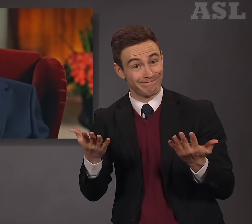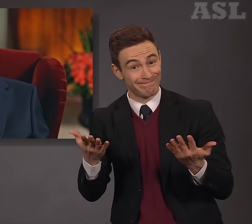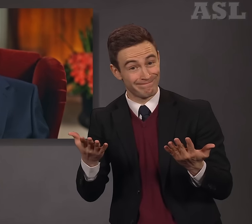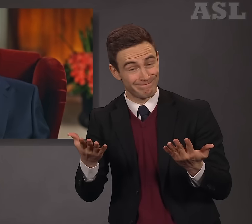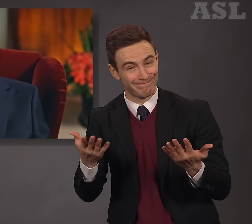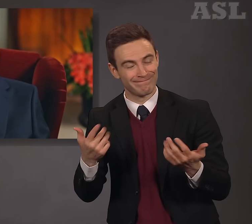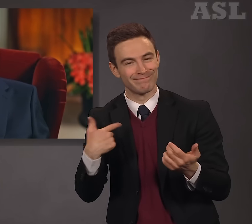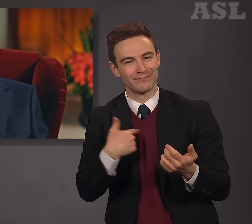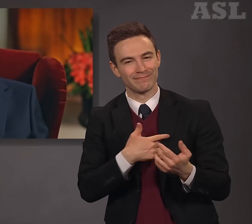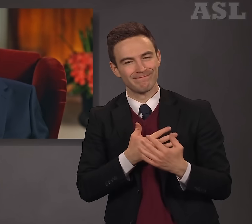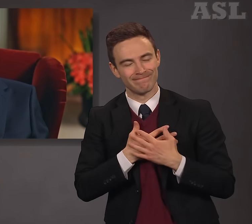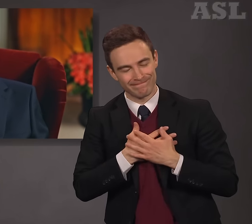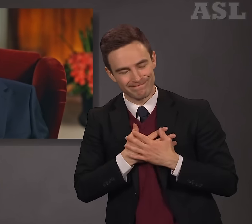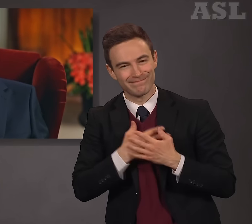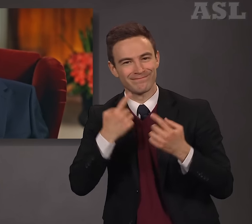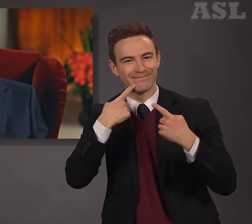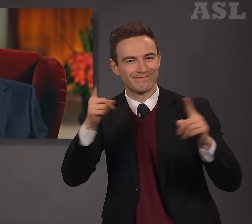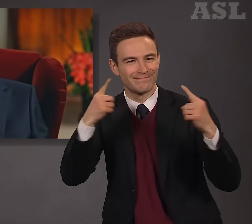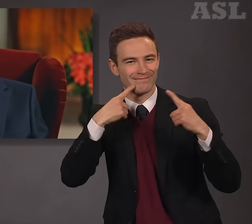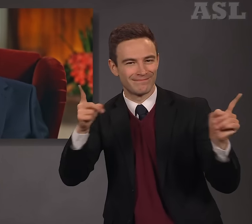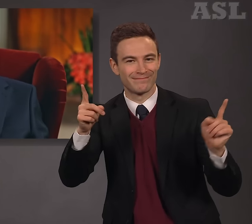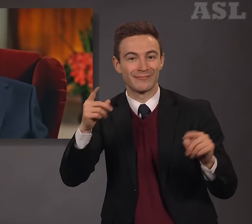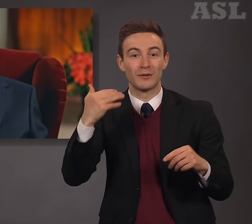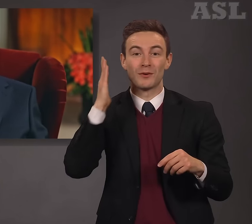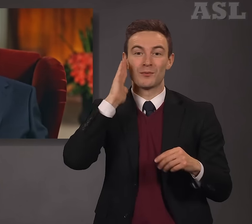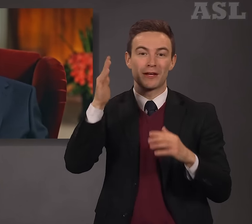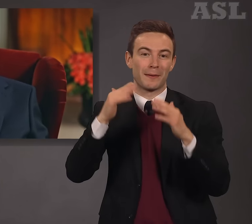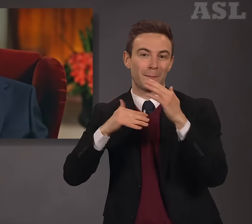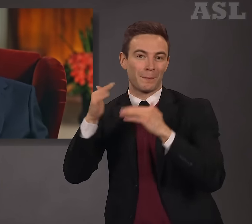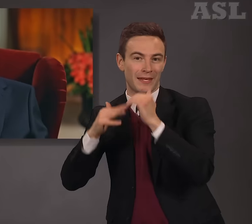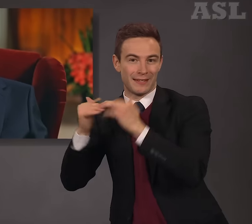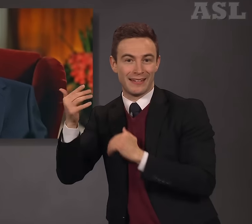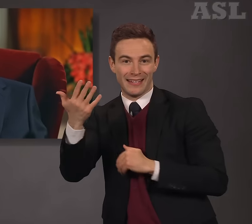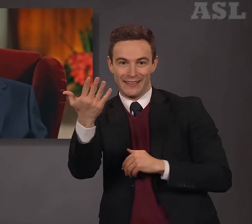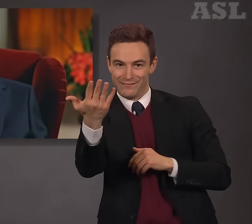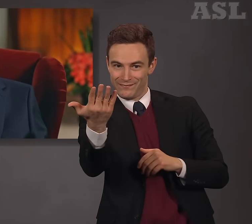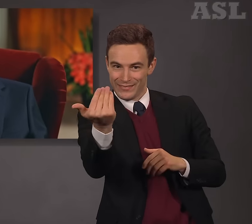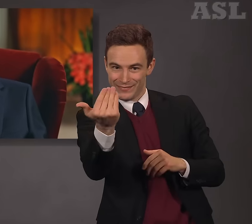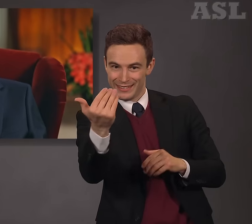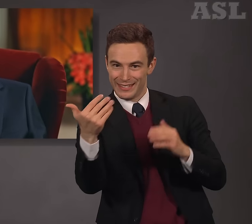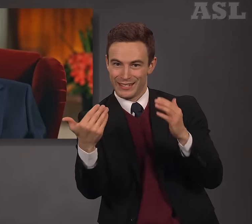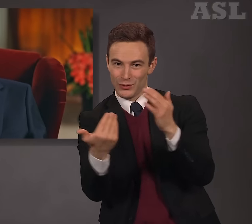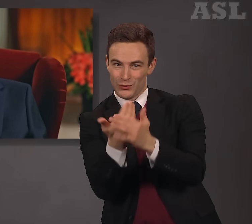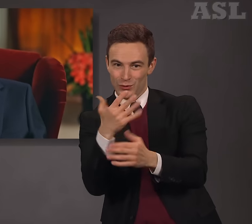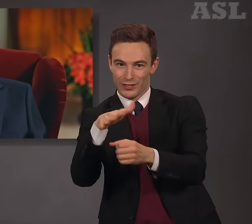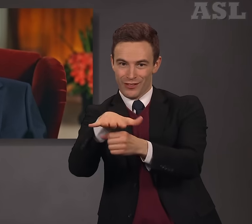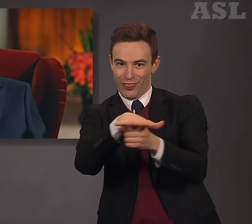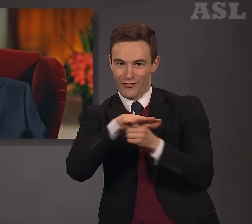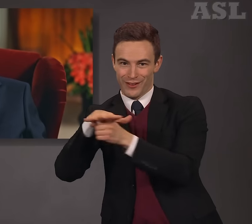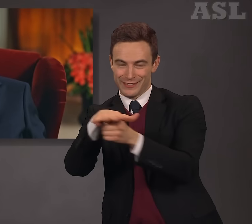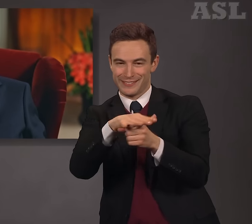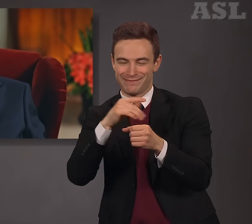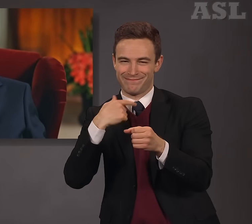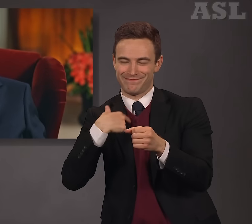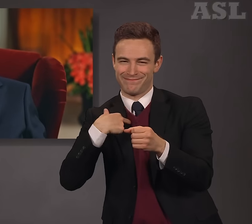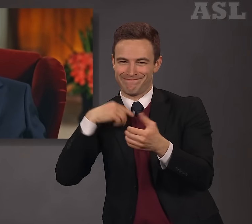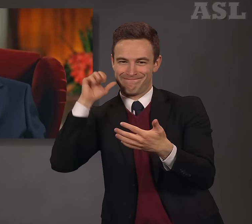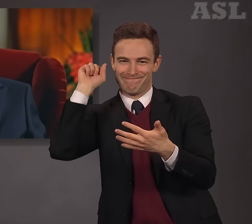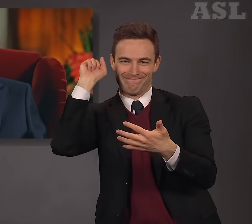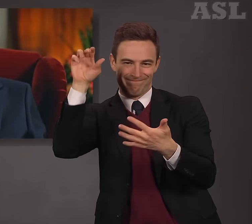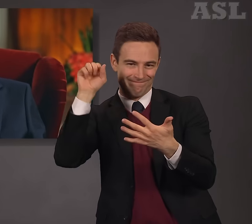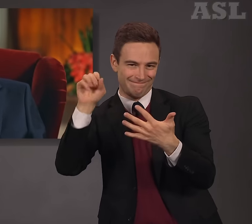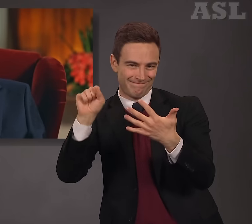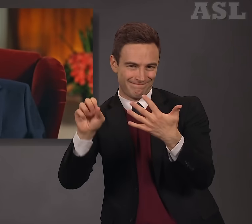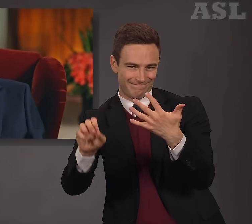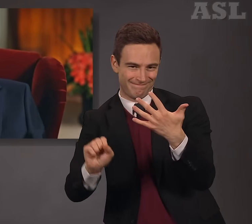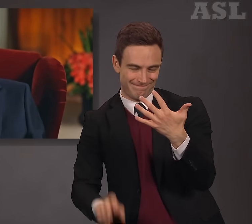Thus, we are pleased to announce that we plan to build a new temple in each of the